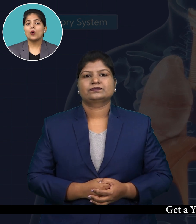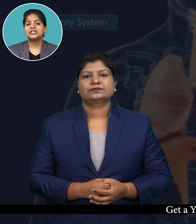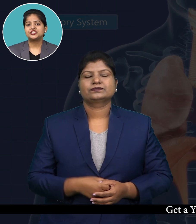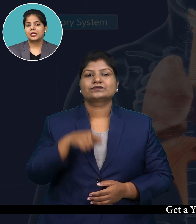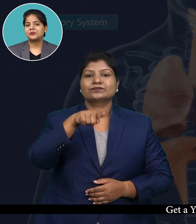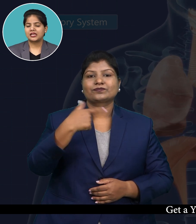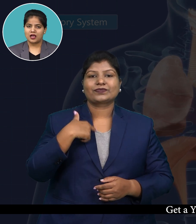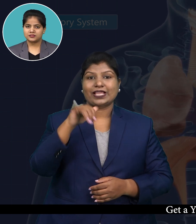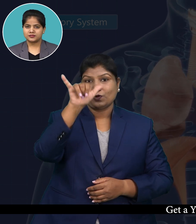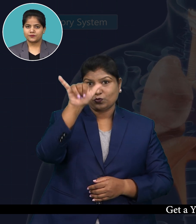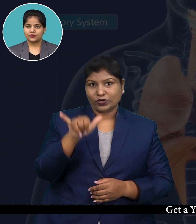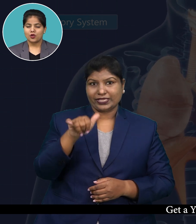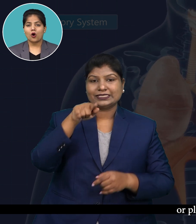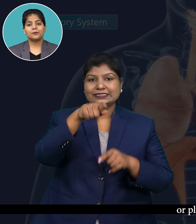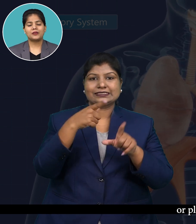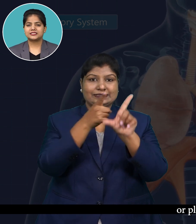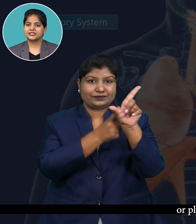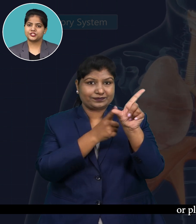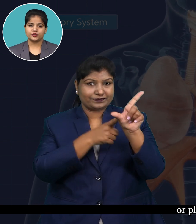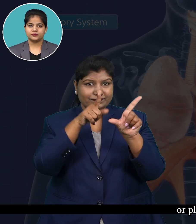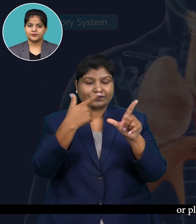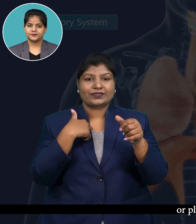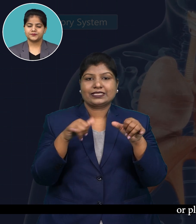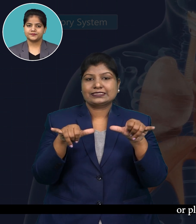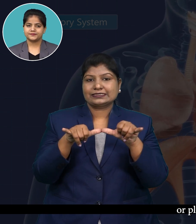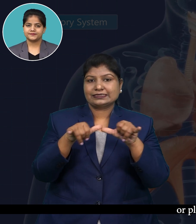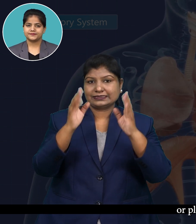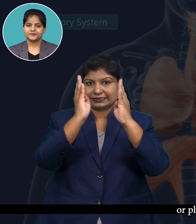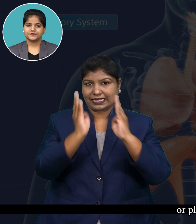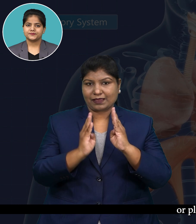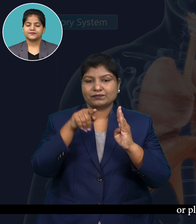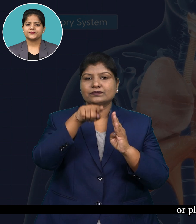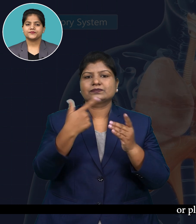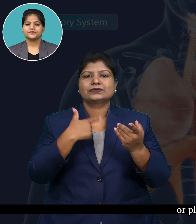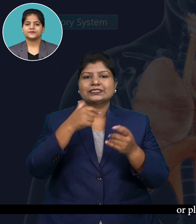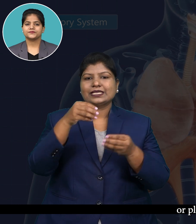Get a Y-shaped glass or plastic tube.